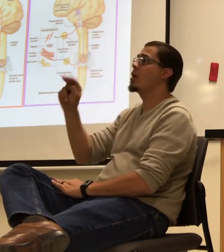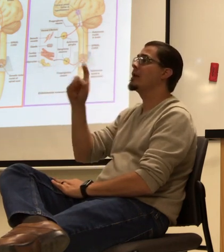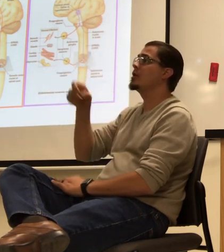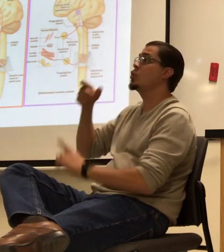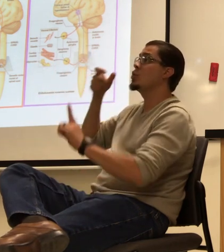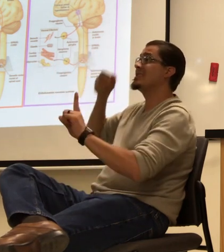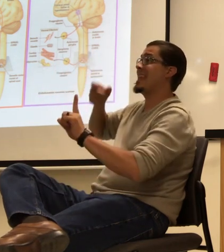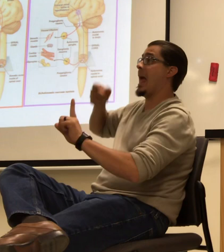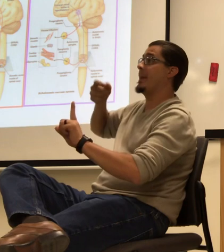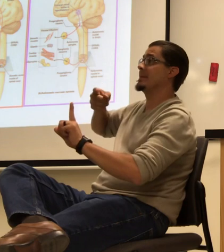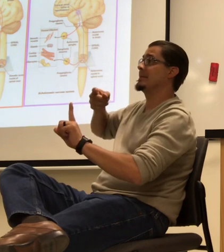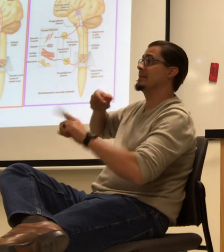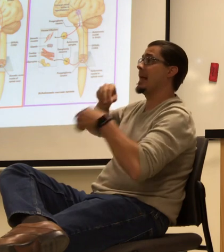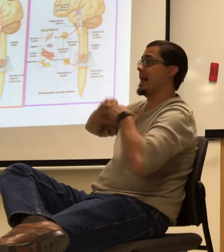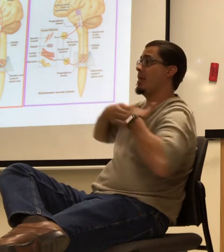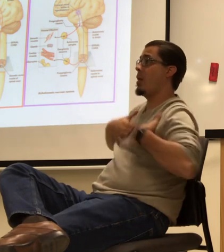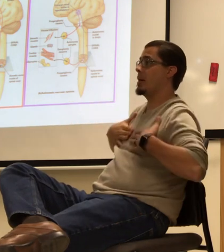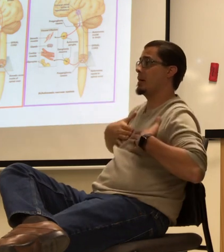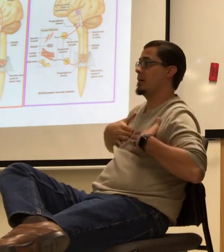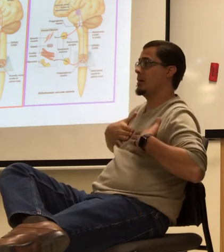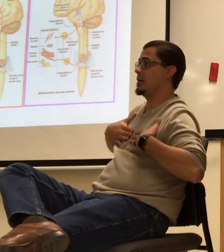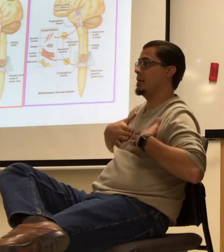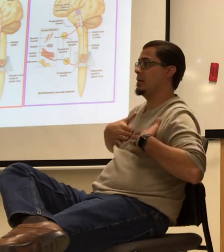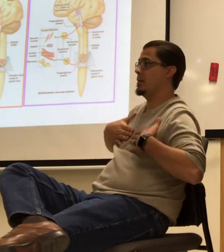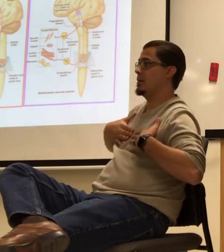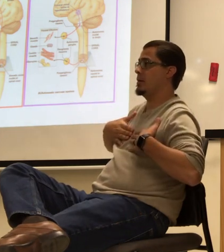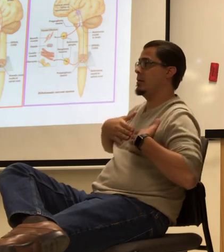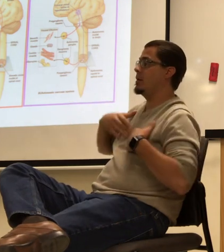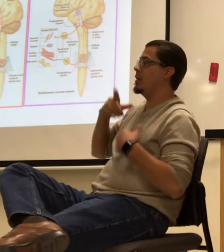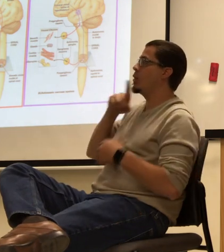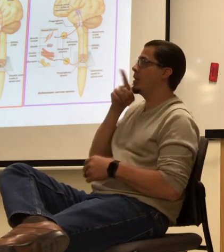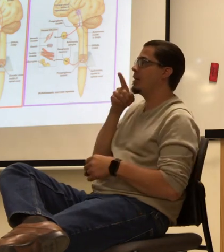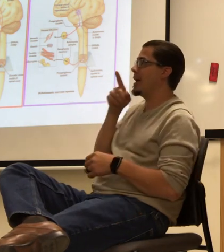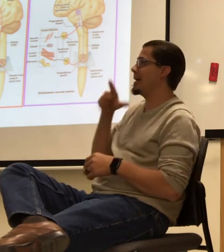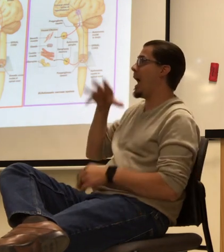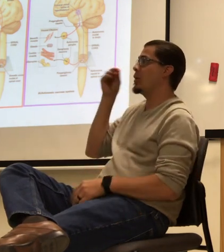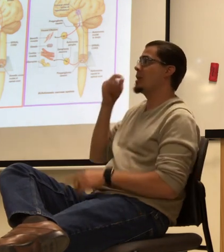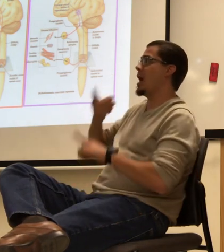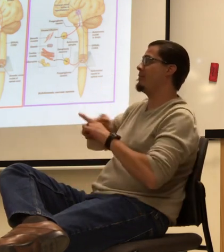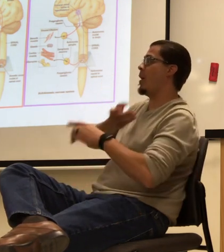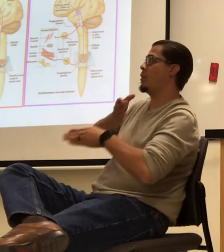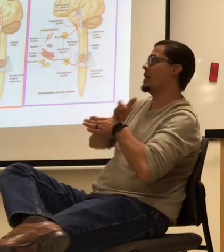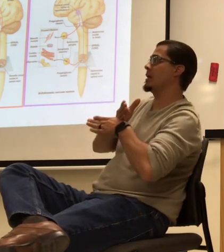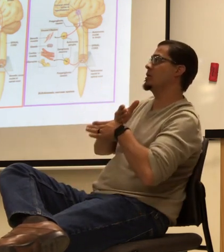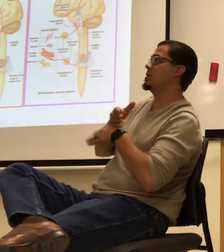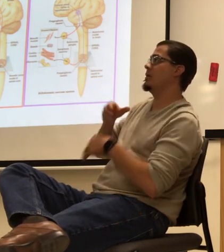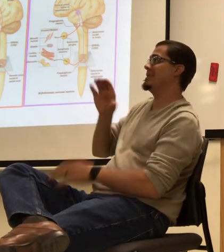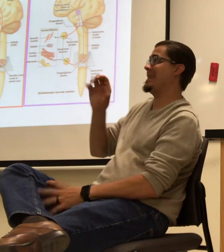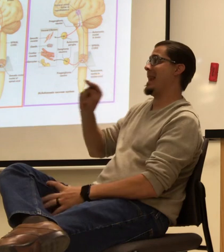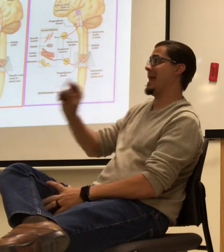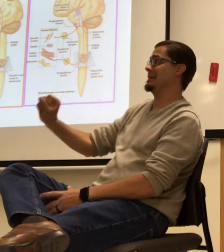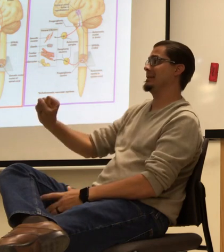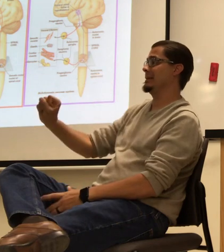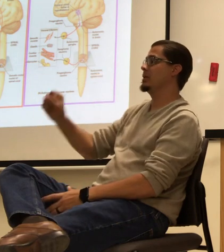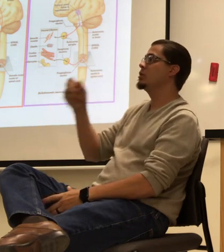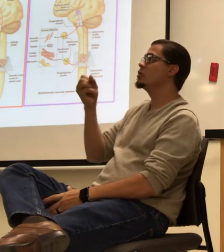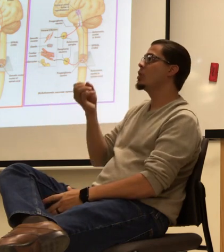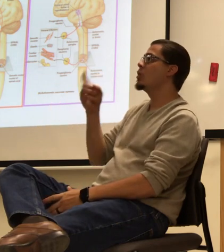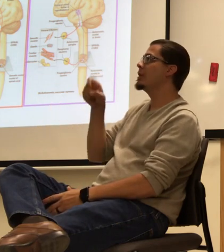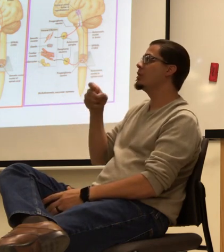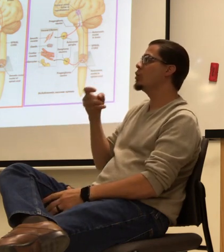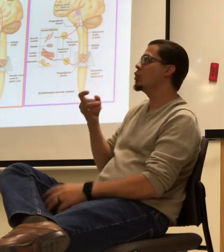synapse in the body. They are outside the protection of the central nervous system. So they need